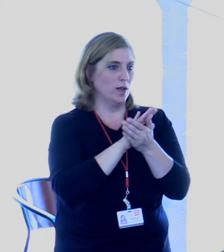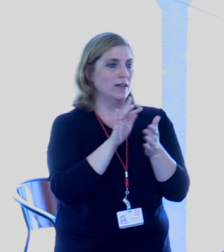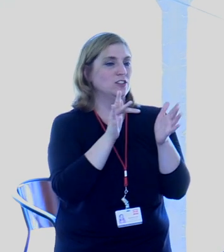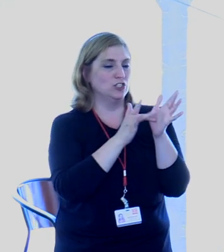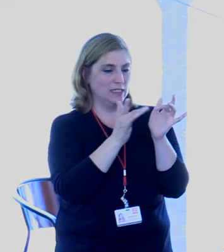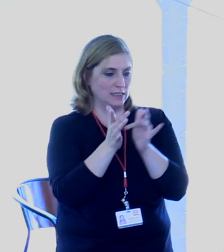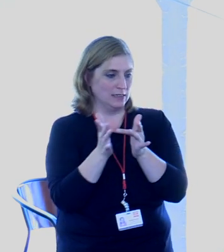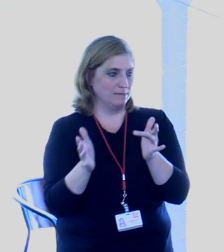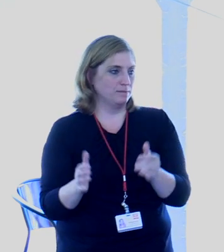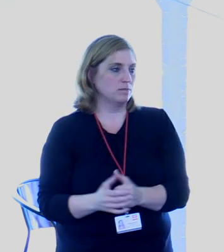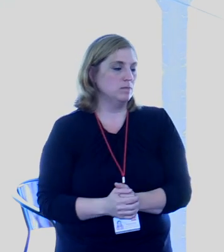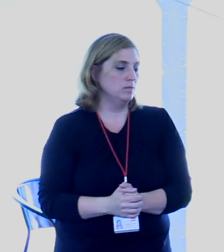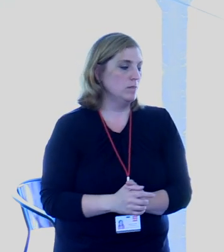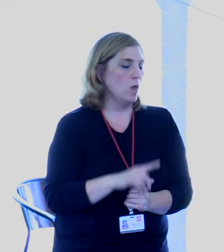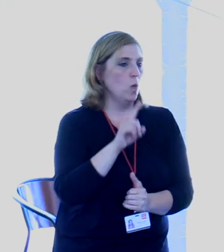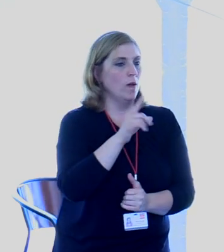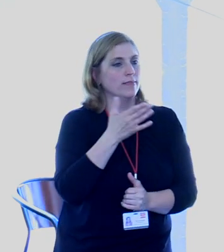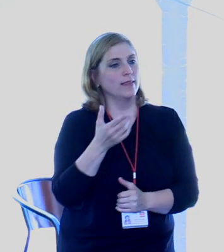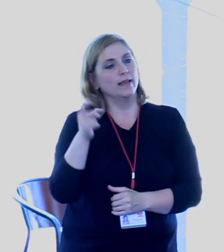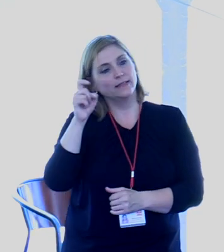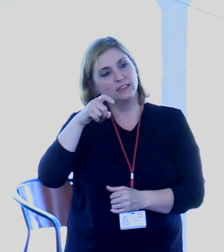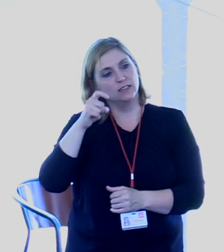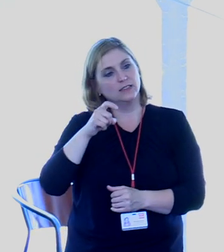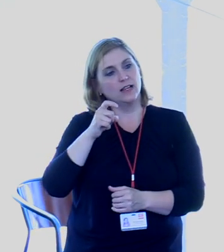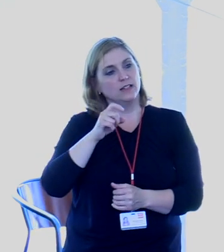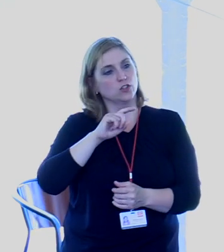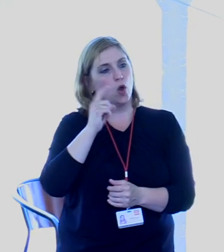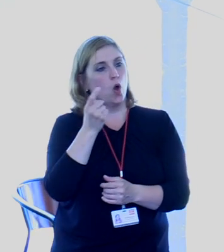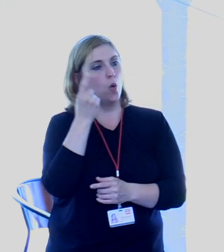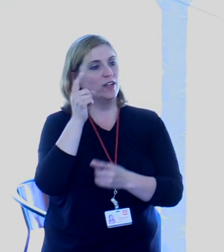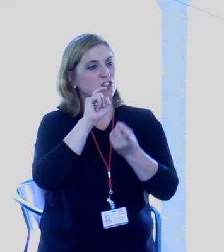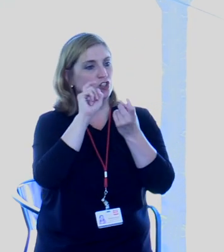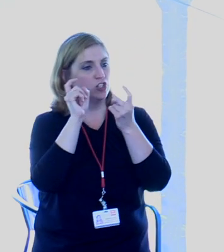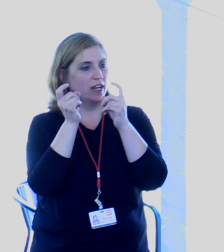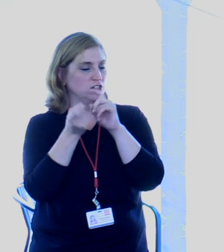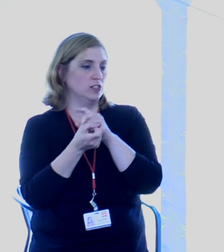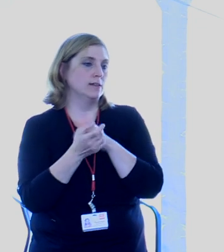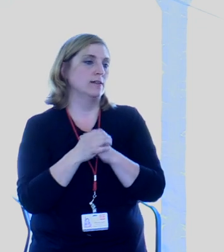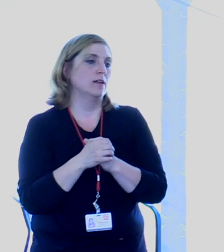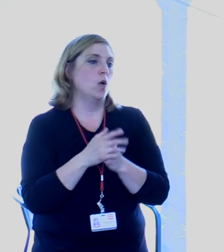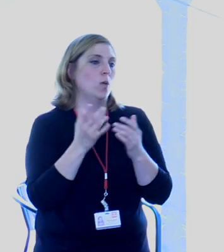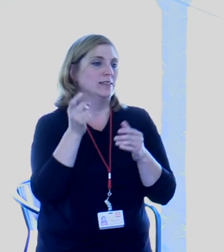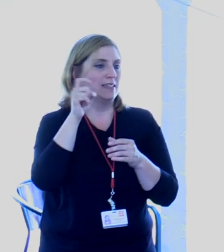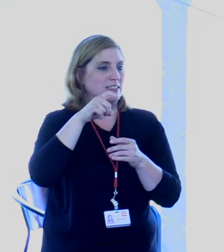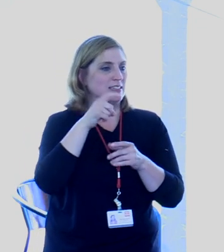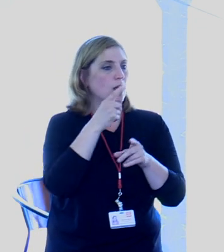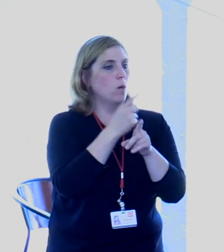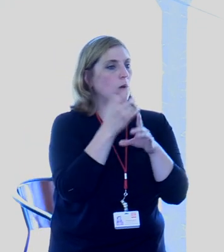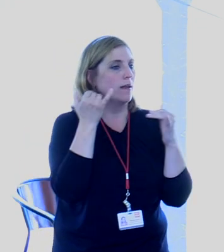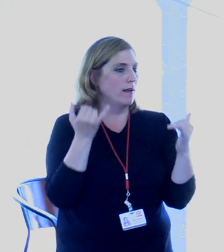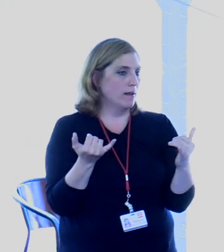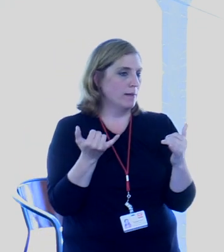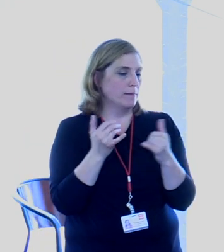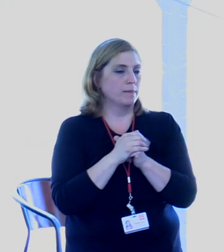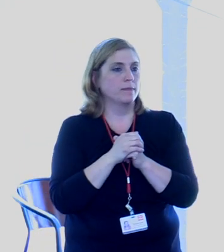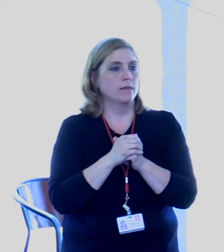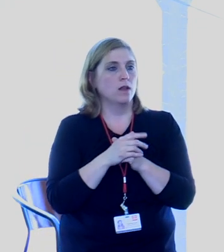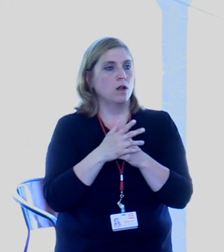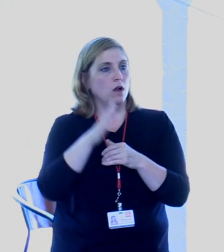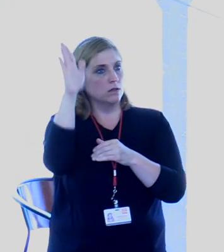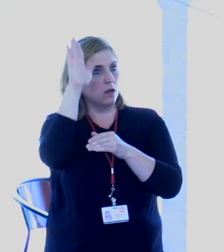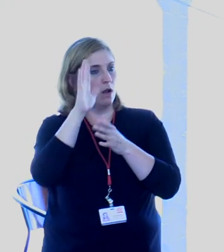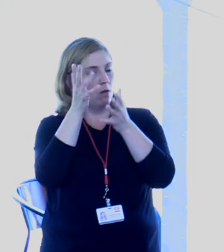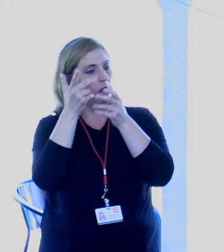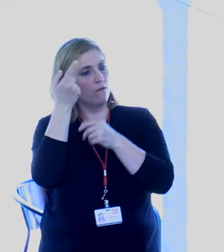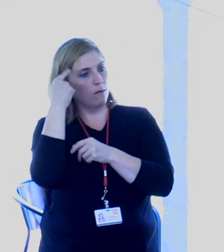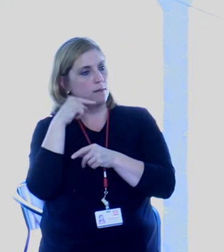The one thing necessary is always changing. The one thing necessary is what's necessary right now. What does God want